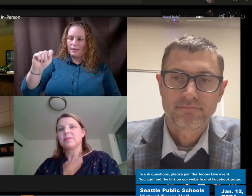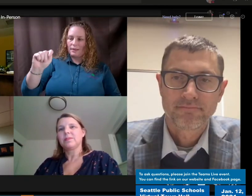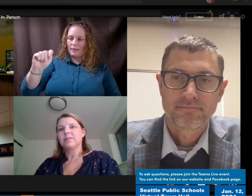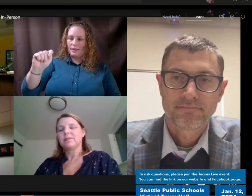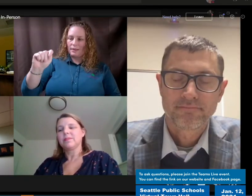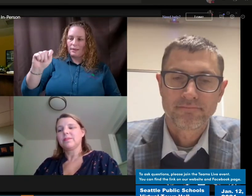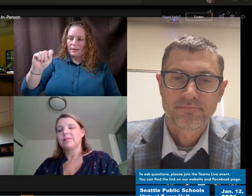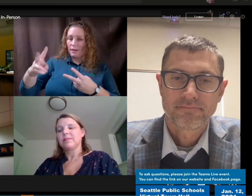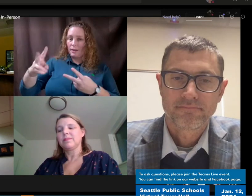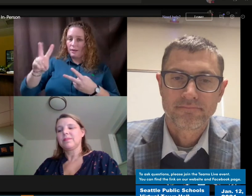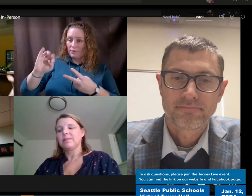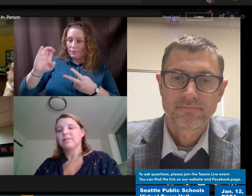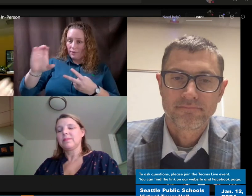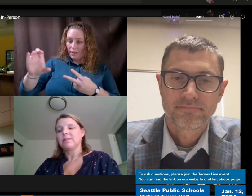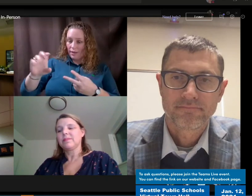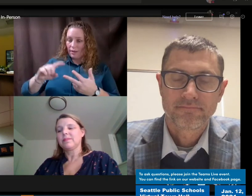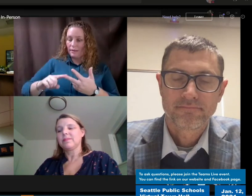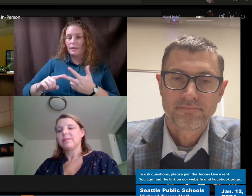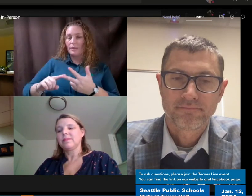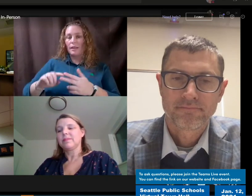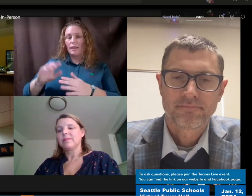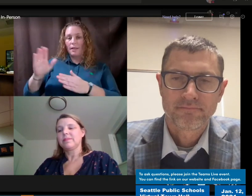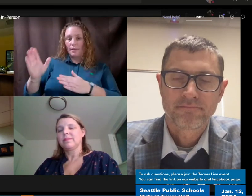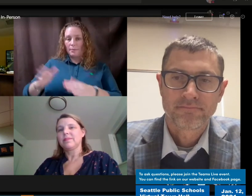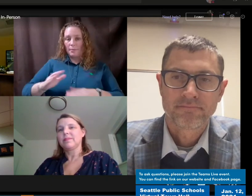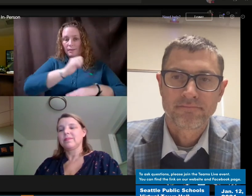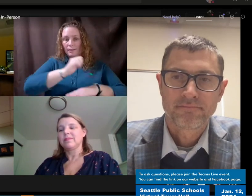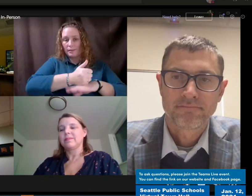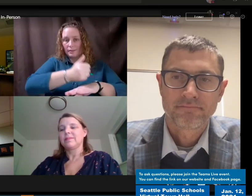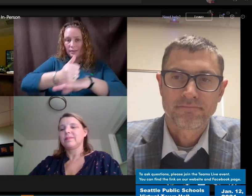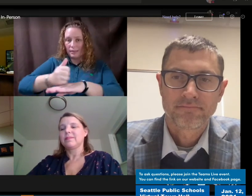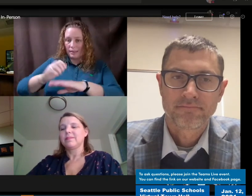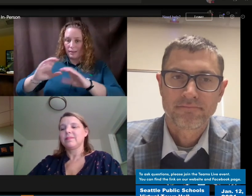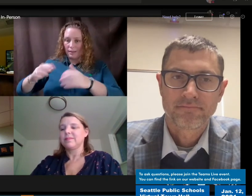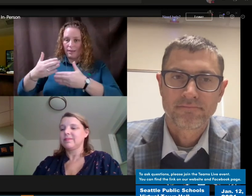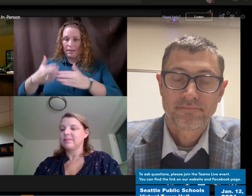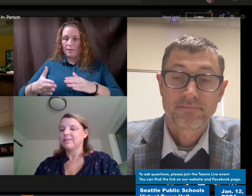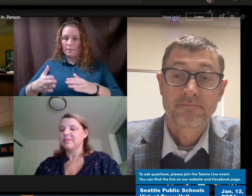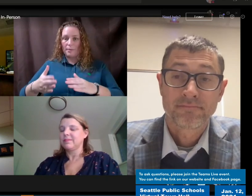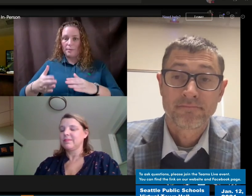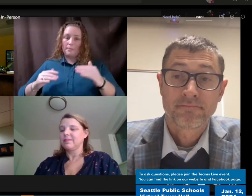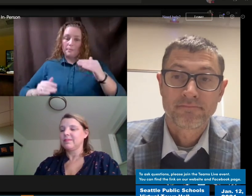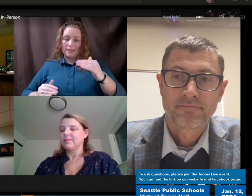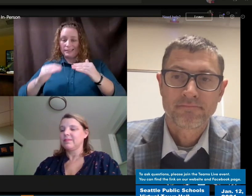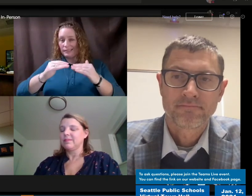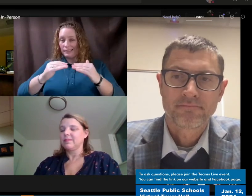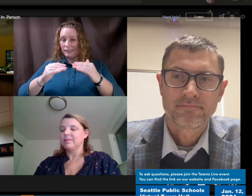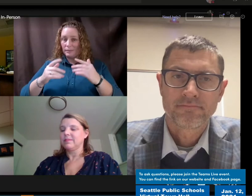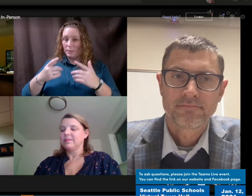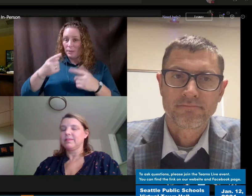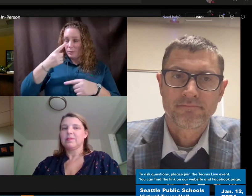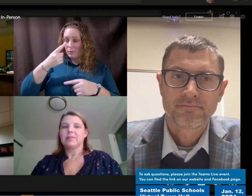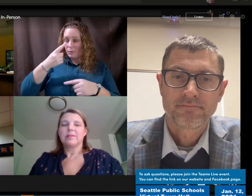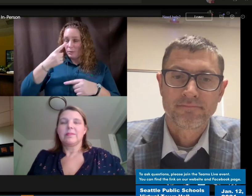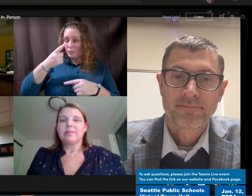plan to put individual things in classrooms that may not be meeting a certain standard, but can you just give another little update about that?